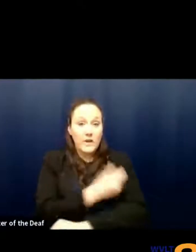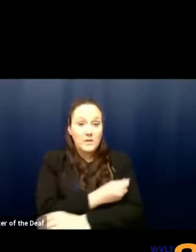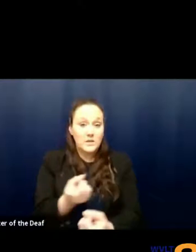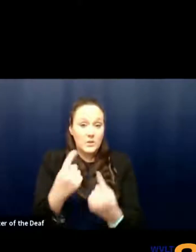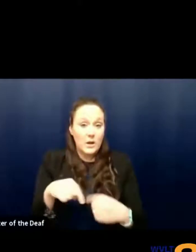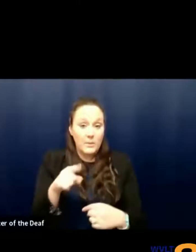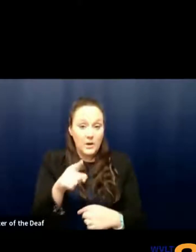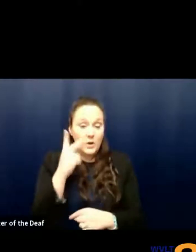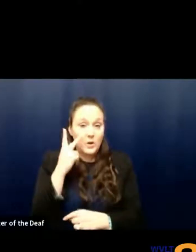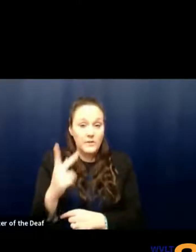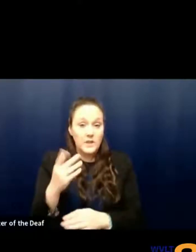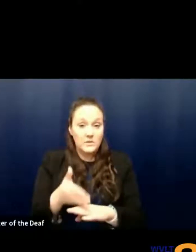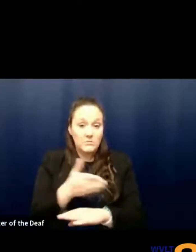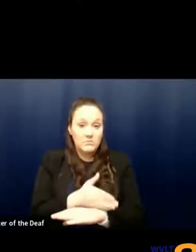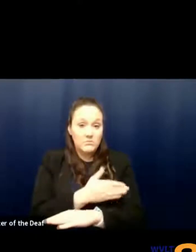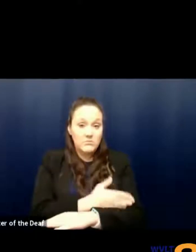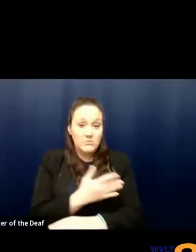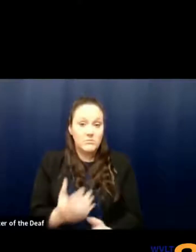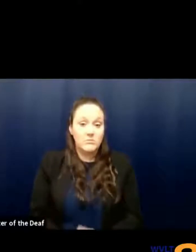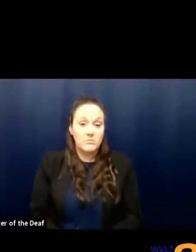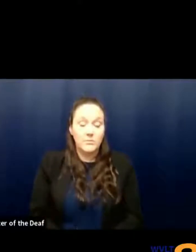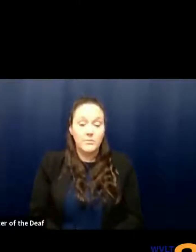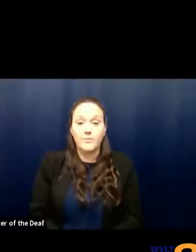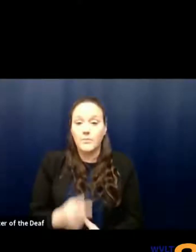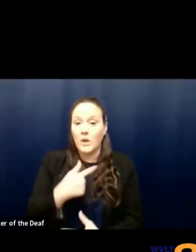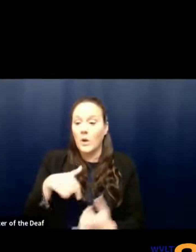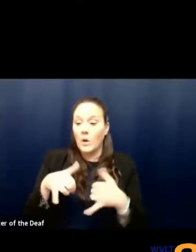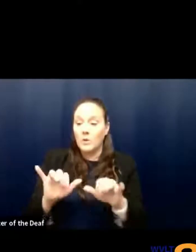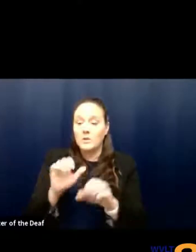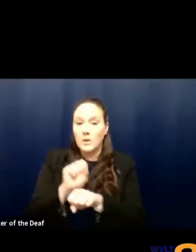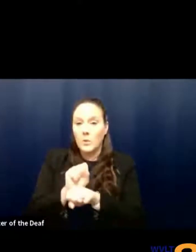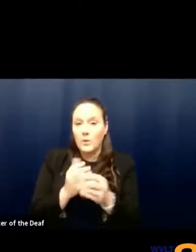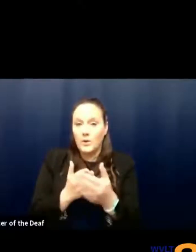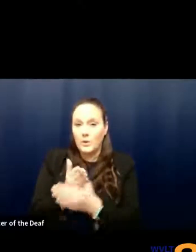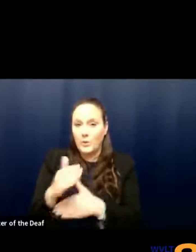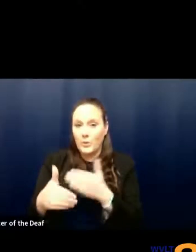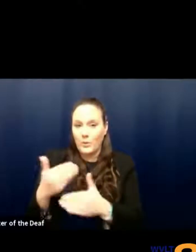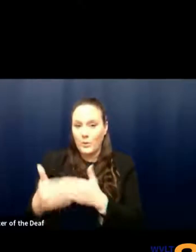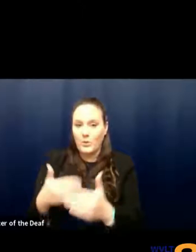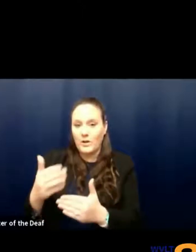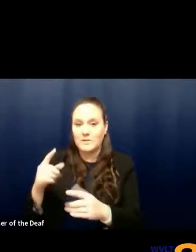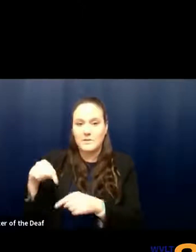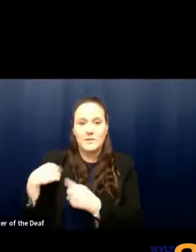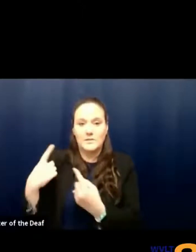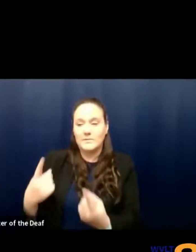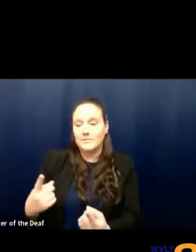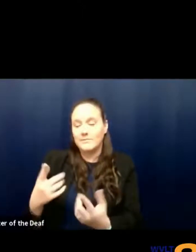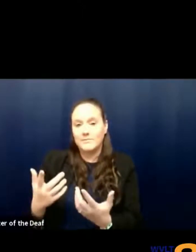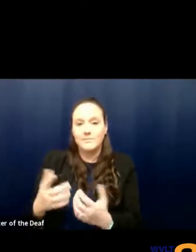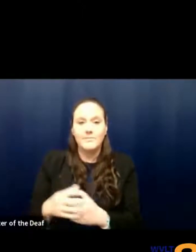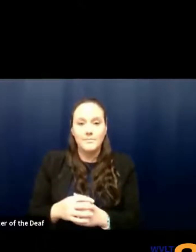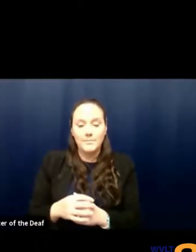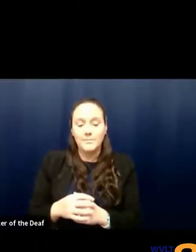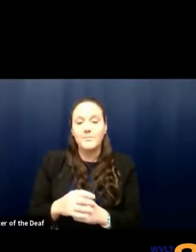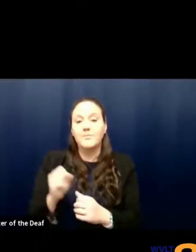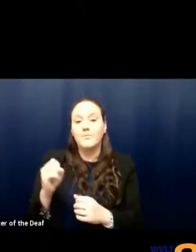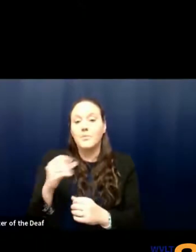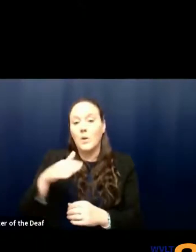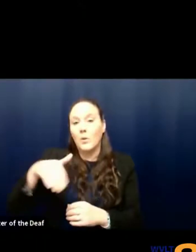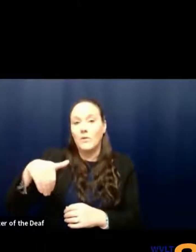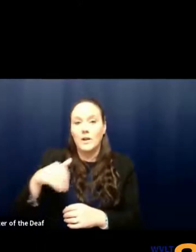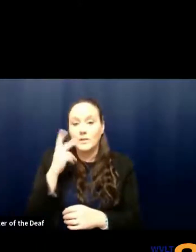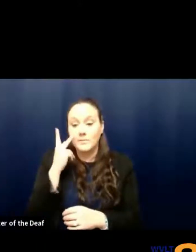supply improve? We're still, I think, working through the process that we've been in. And so we haven't seen that yet,